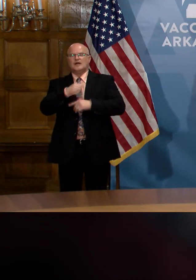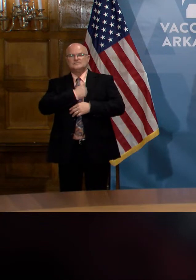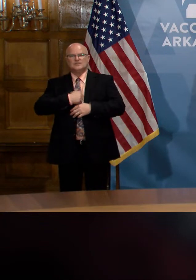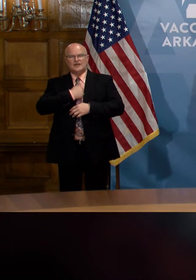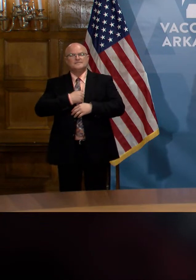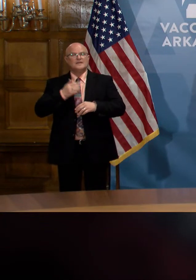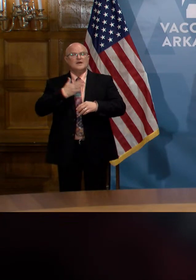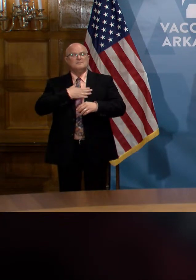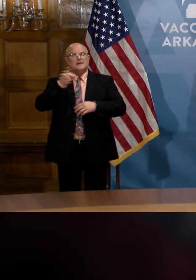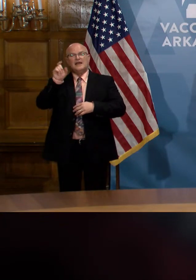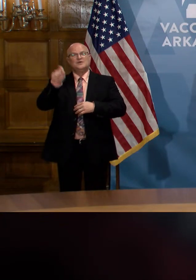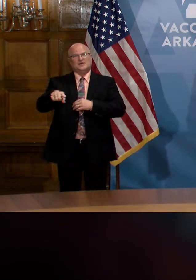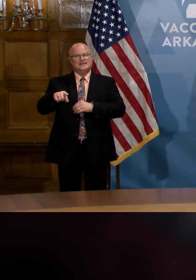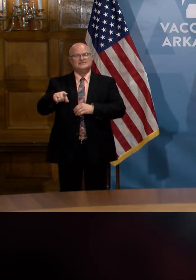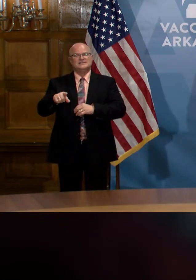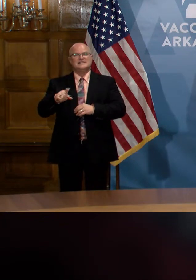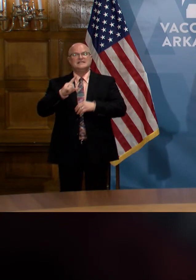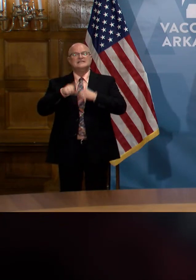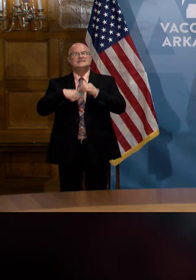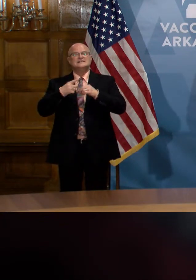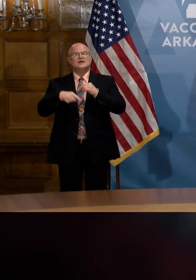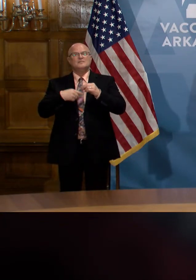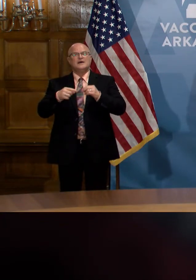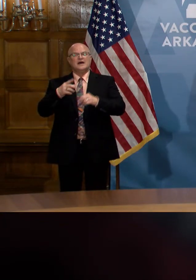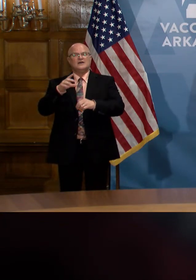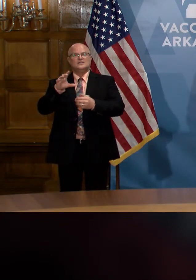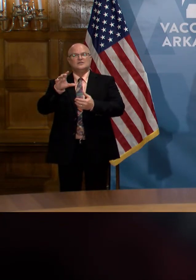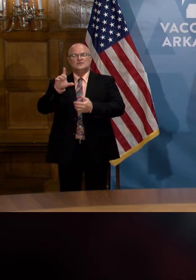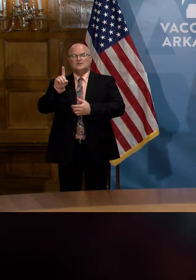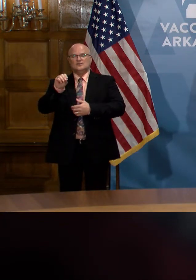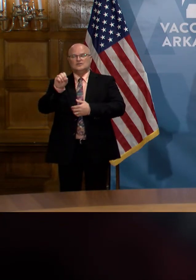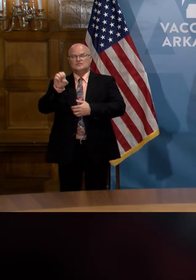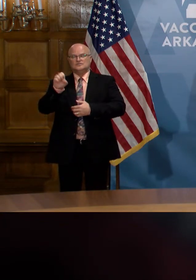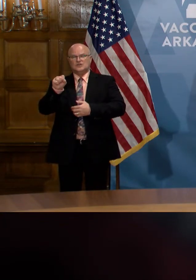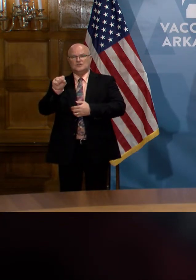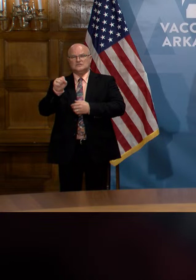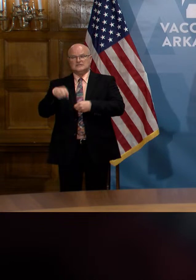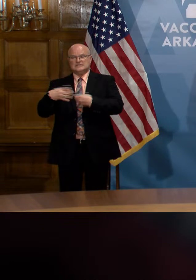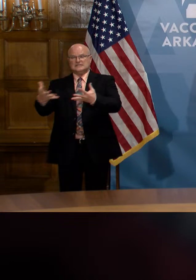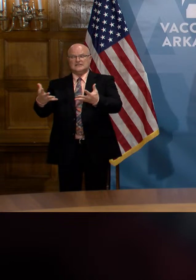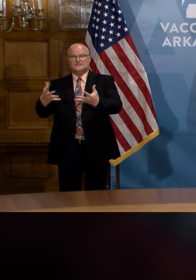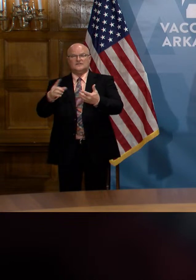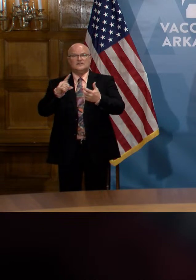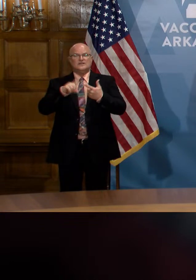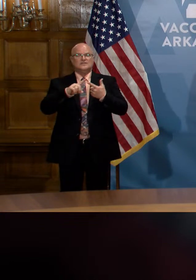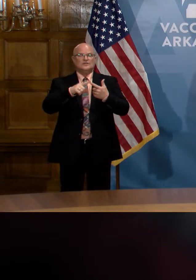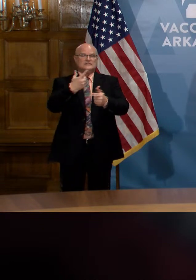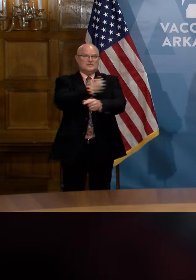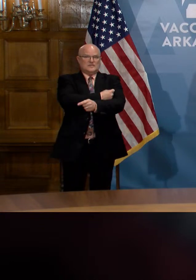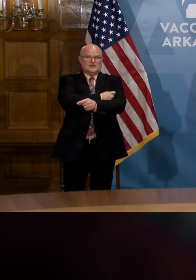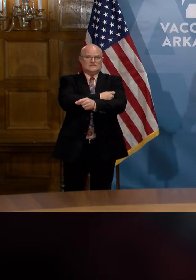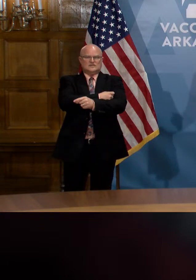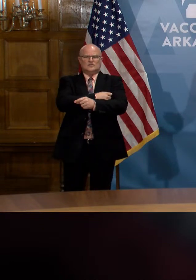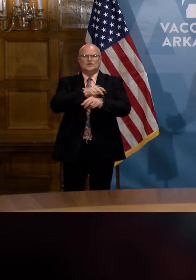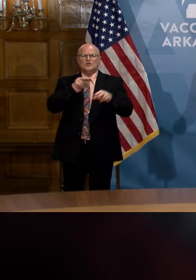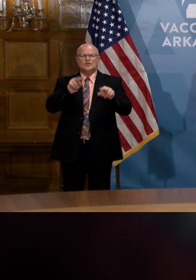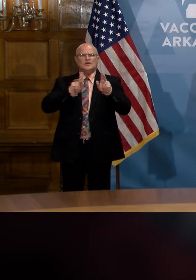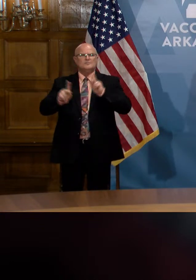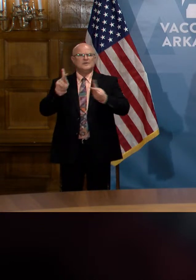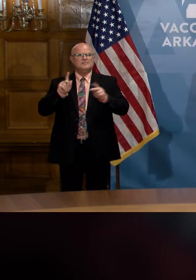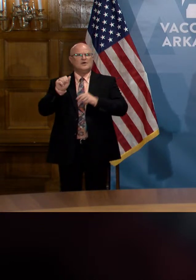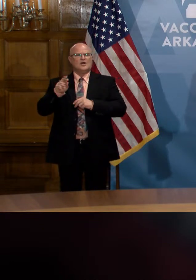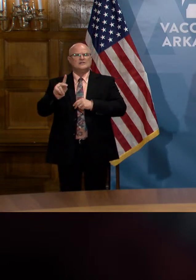So my question is about doses delivered versus doses administered. So if you look at the dashboards for